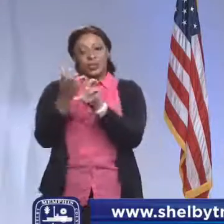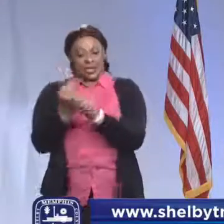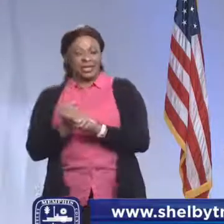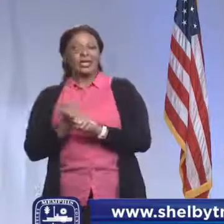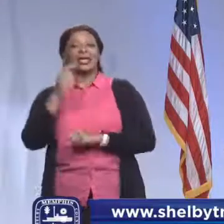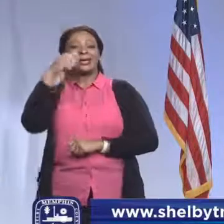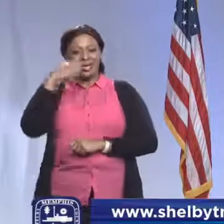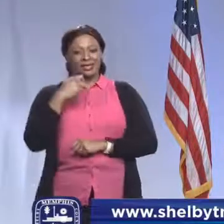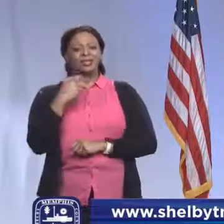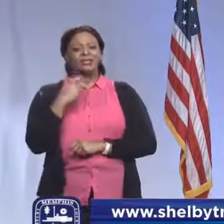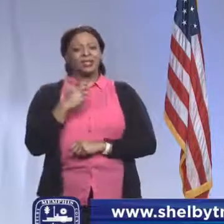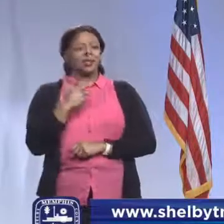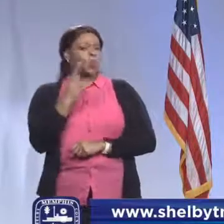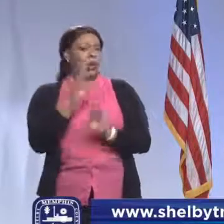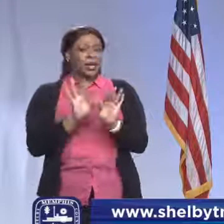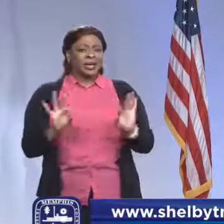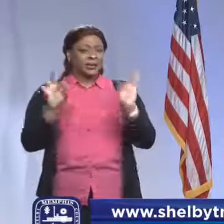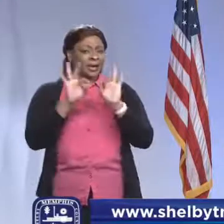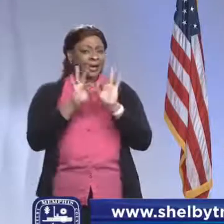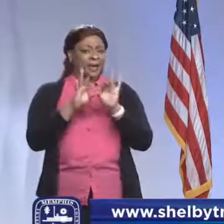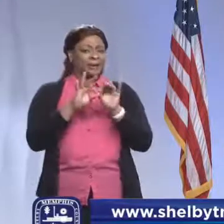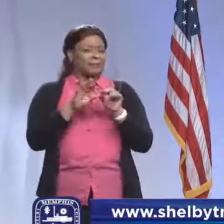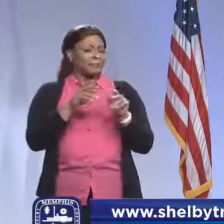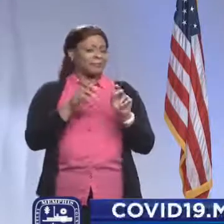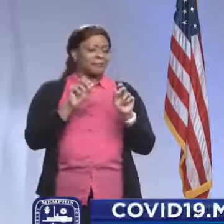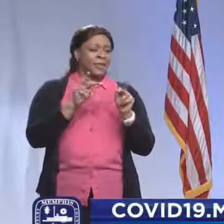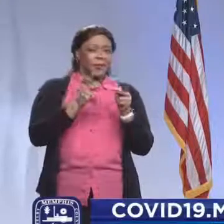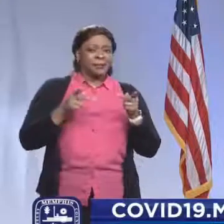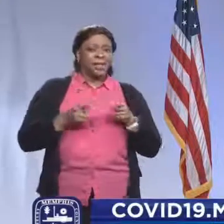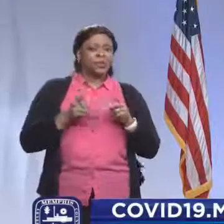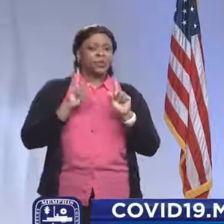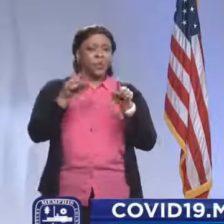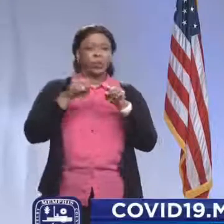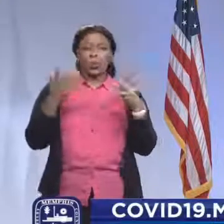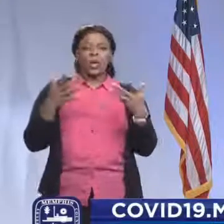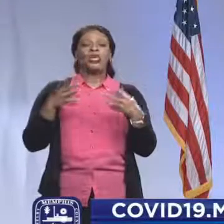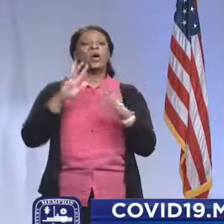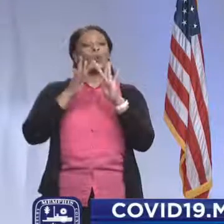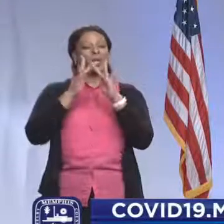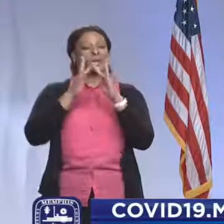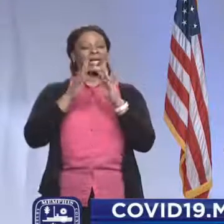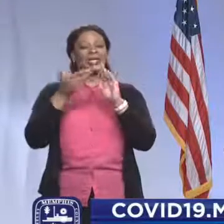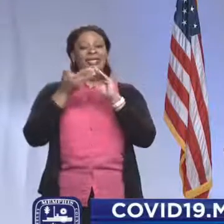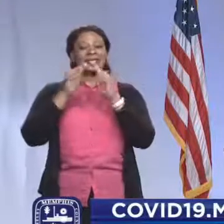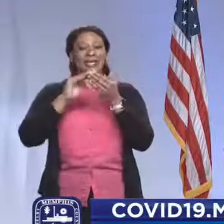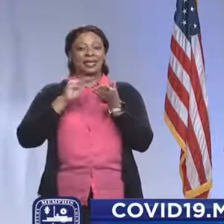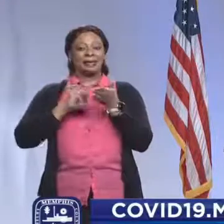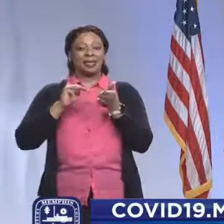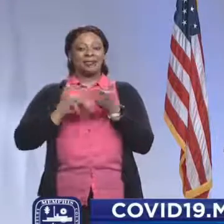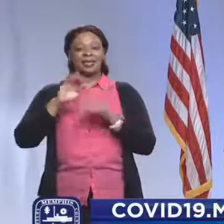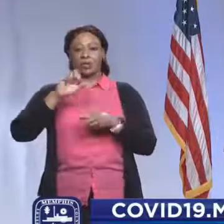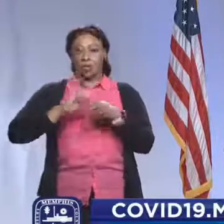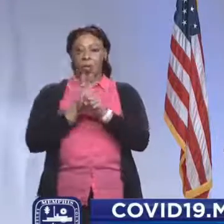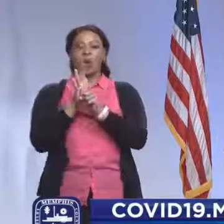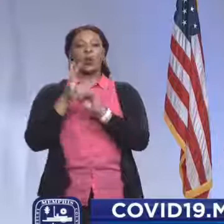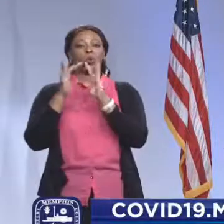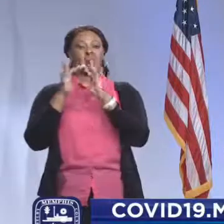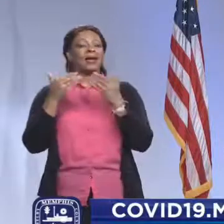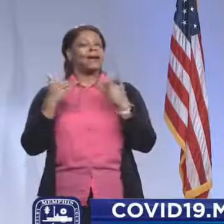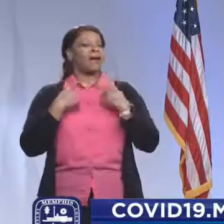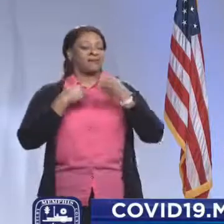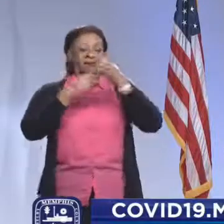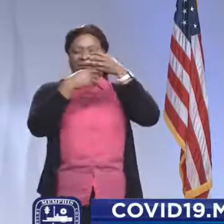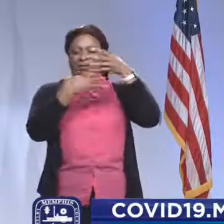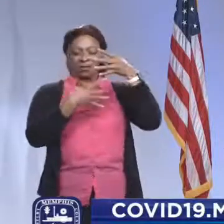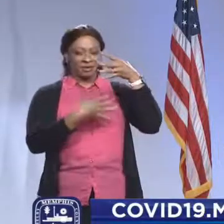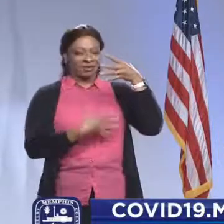testing. And one key area that people can go to is the website. So the City of Memphis Corona website has all